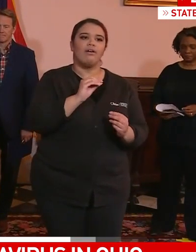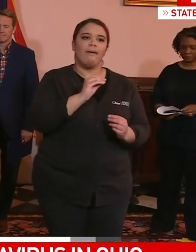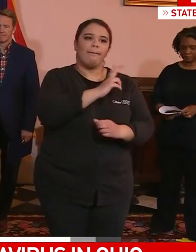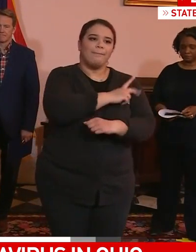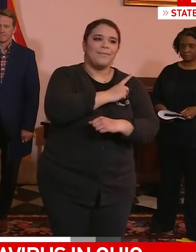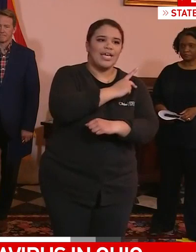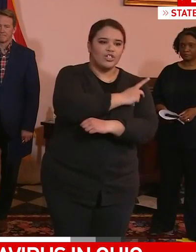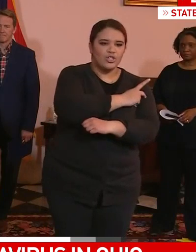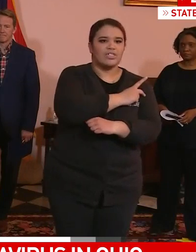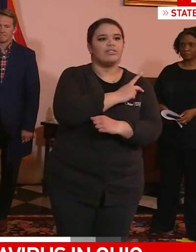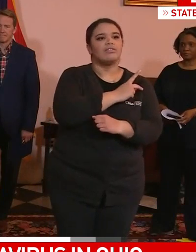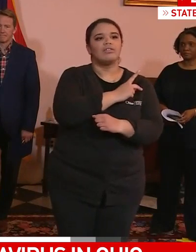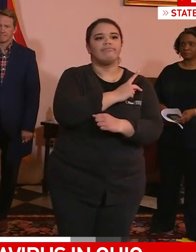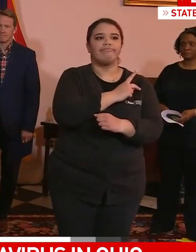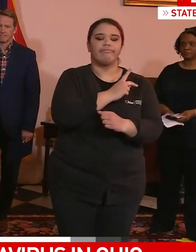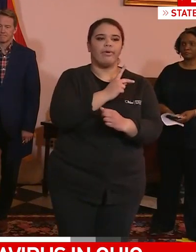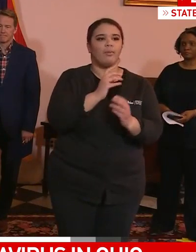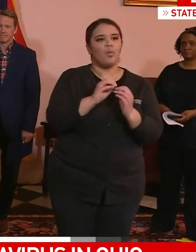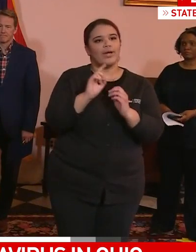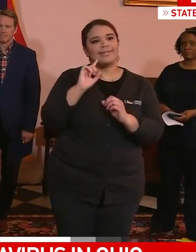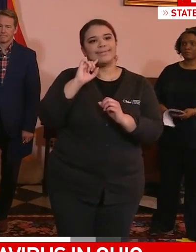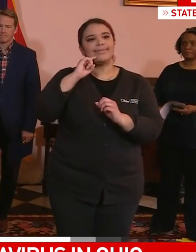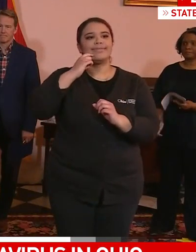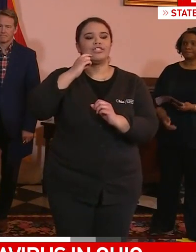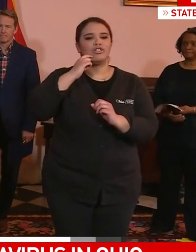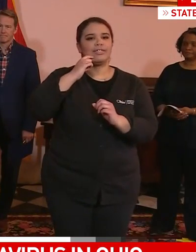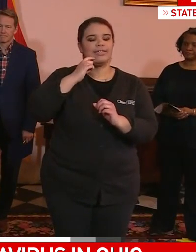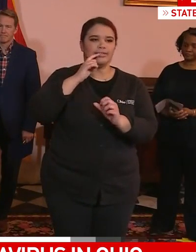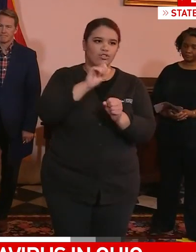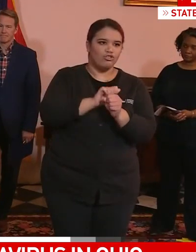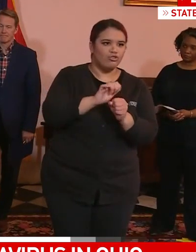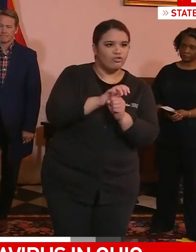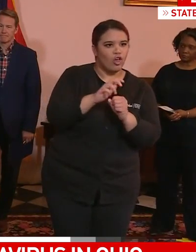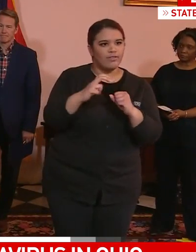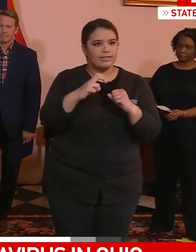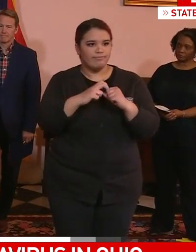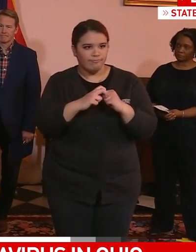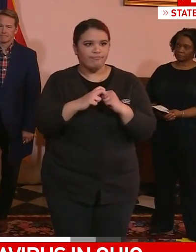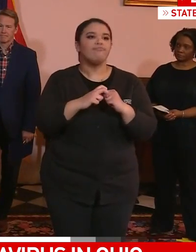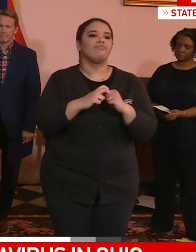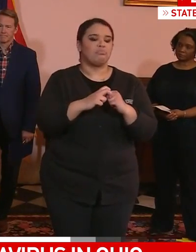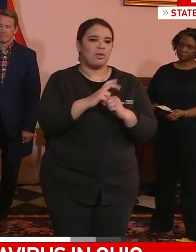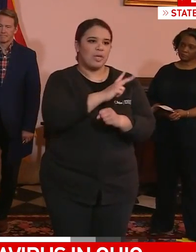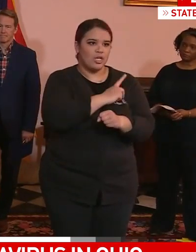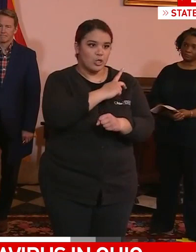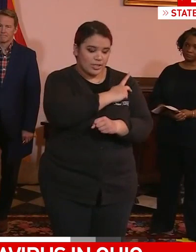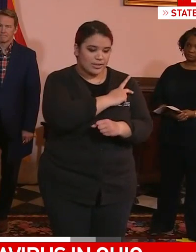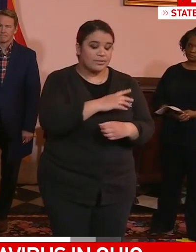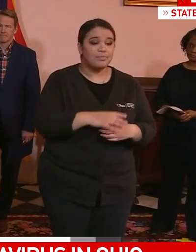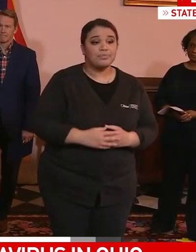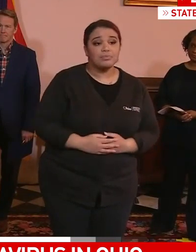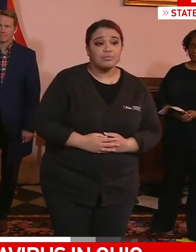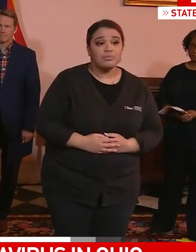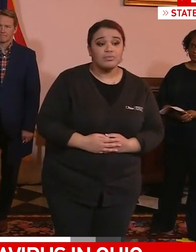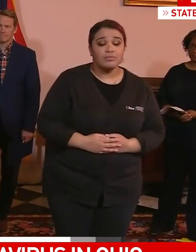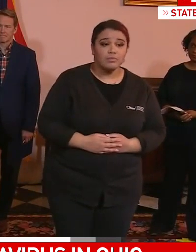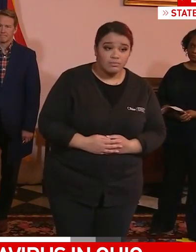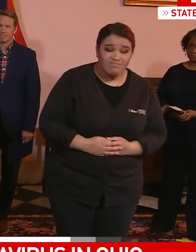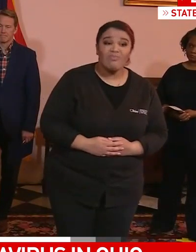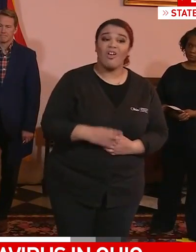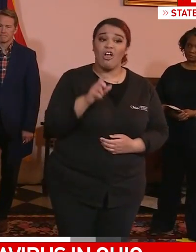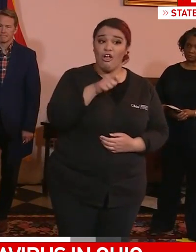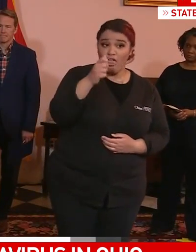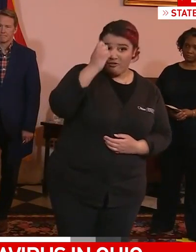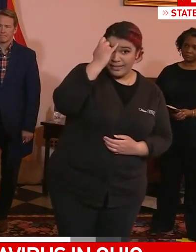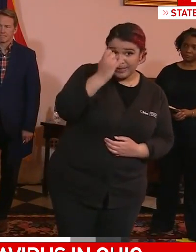care. We have hospitals throughout our state who have talked to local hotels. They could actually redeploy a floor of